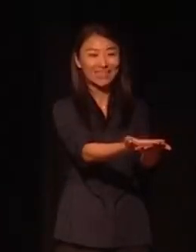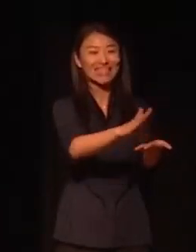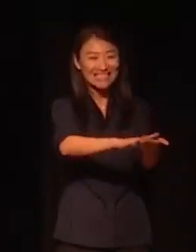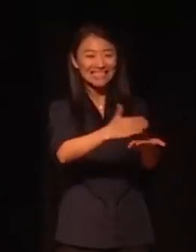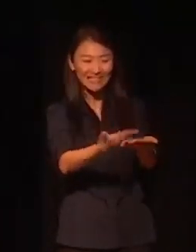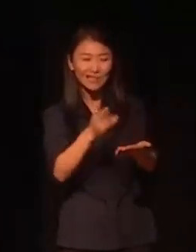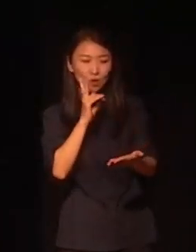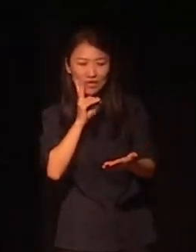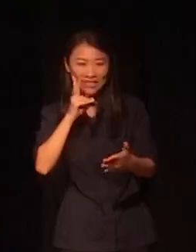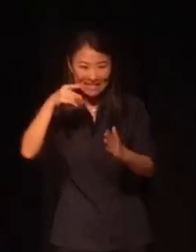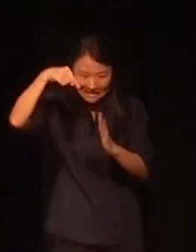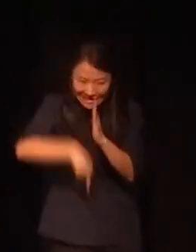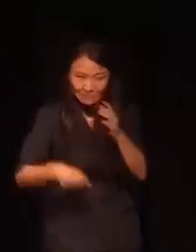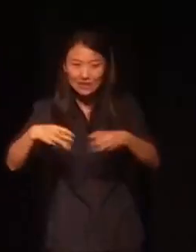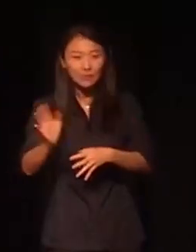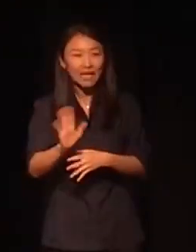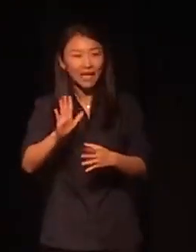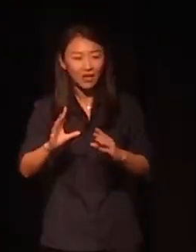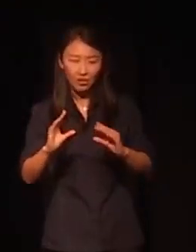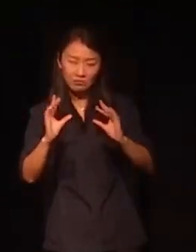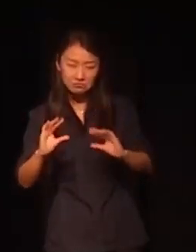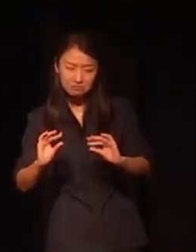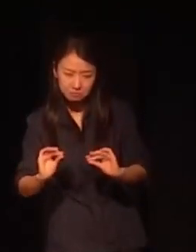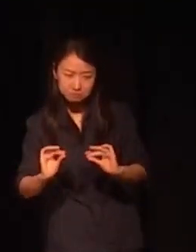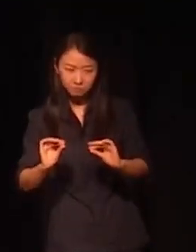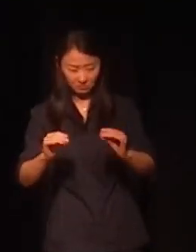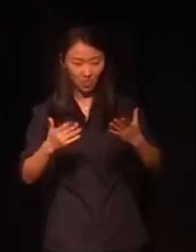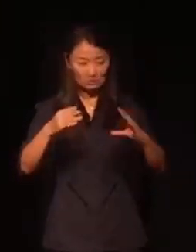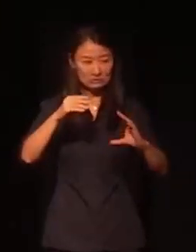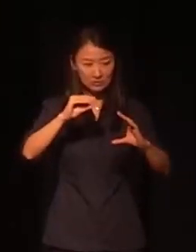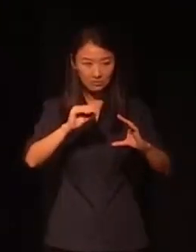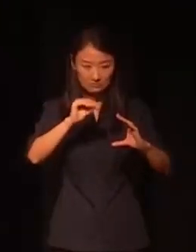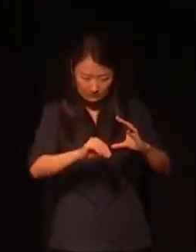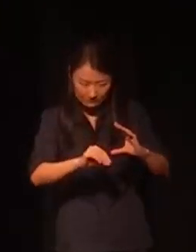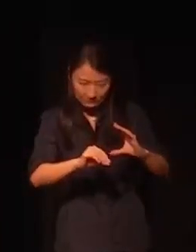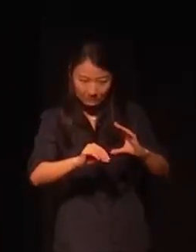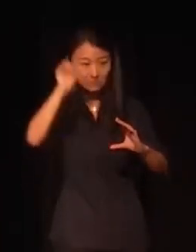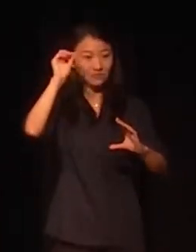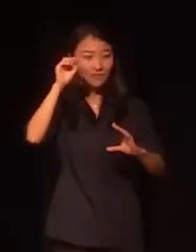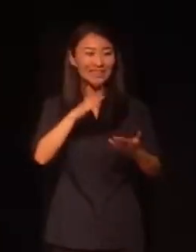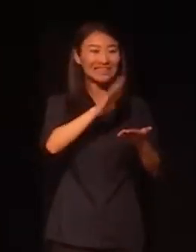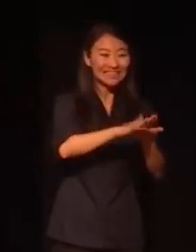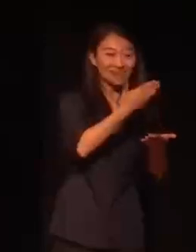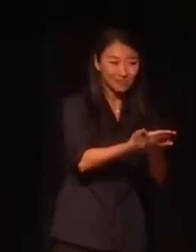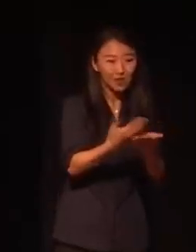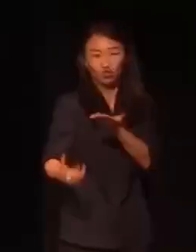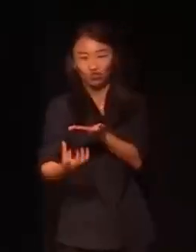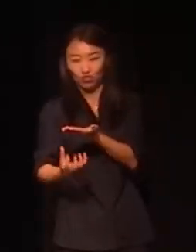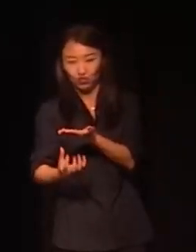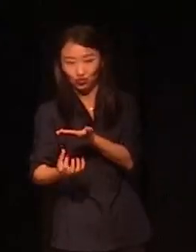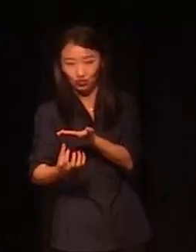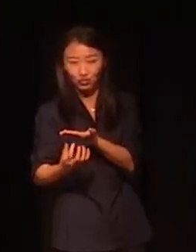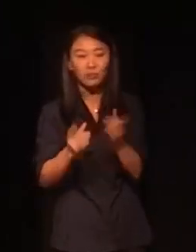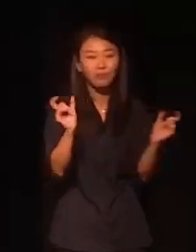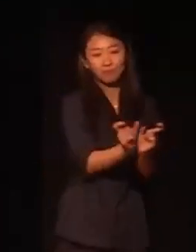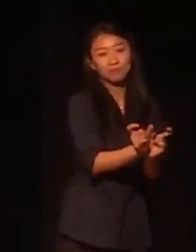shallow fly, can be translated as shallow fly, and then jian zhu, meaning they fly, and then